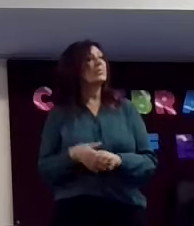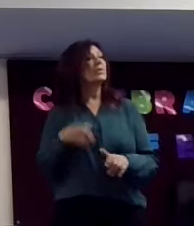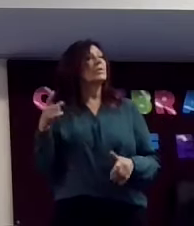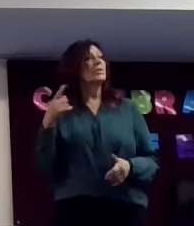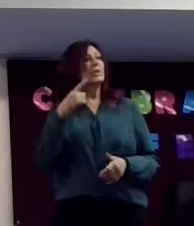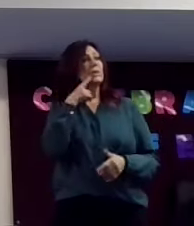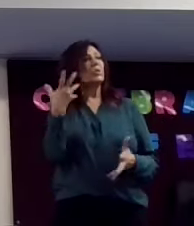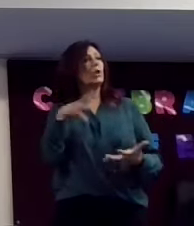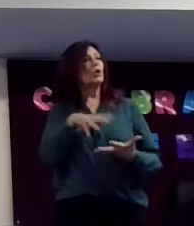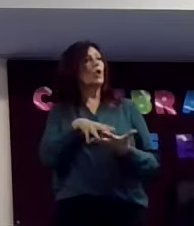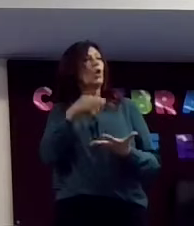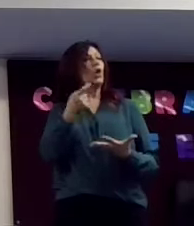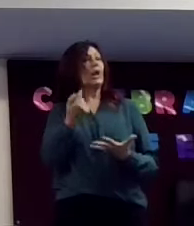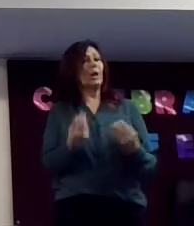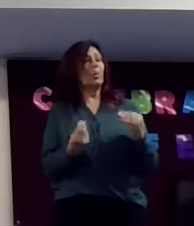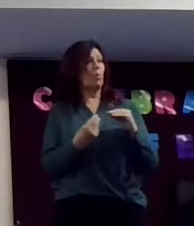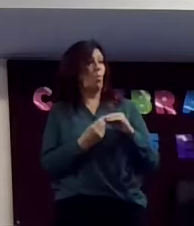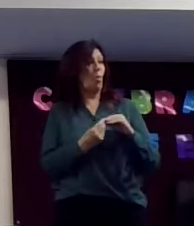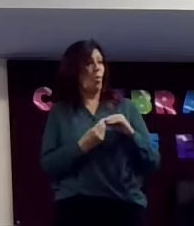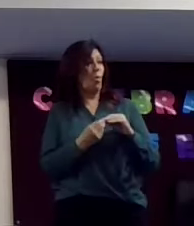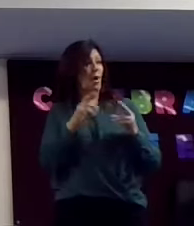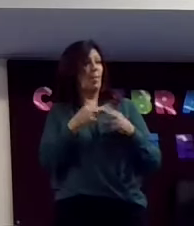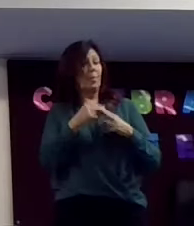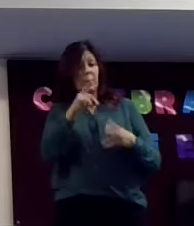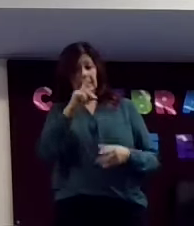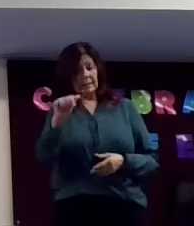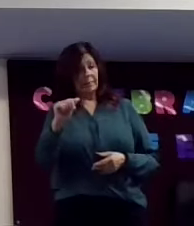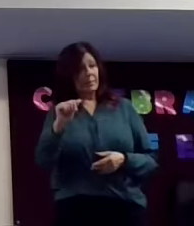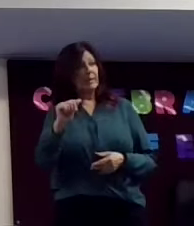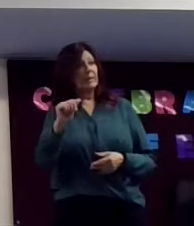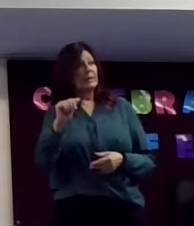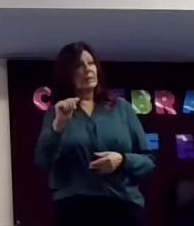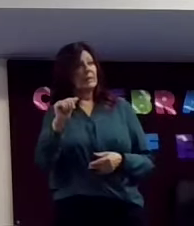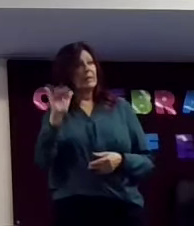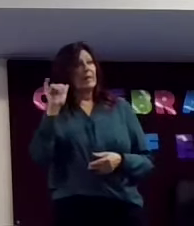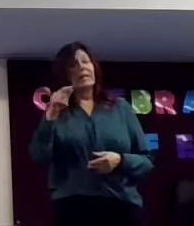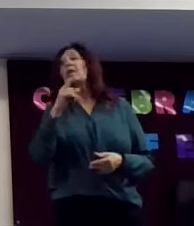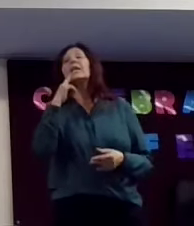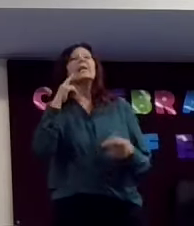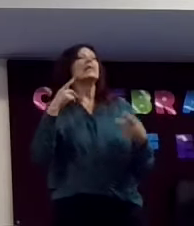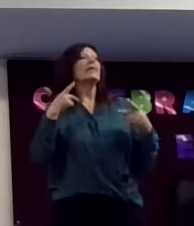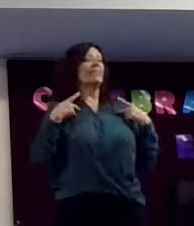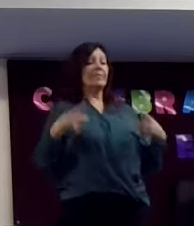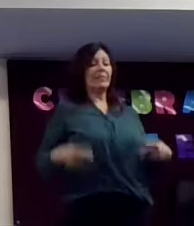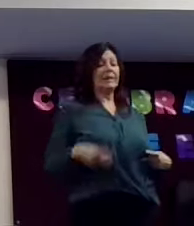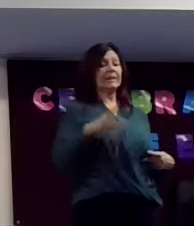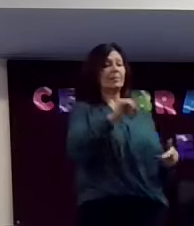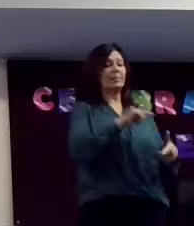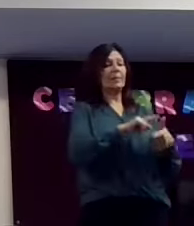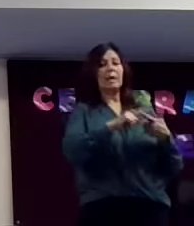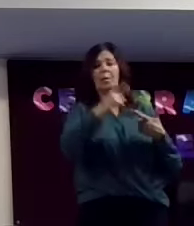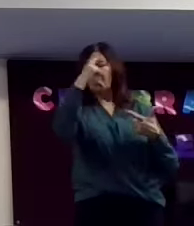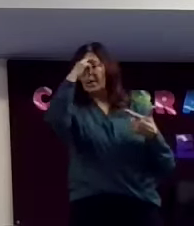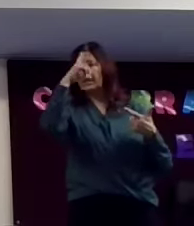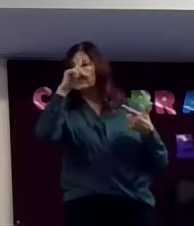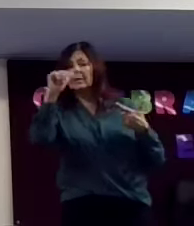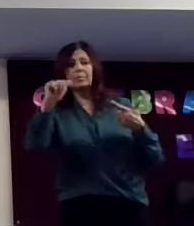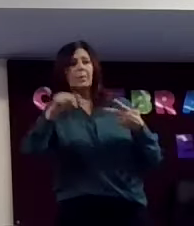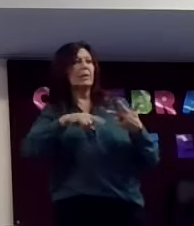you said you wanted to learn a little bit more about disability. Thank you. There's physical disabilities, there's mental disabilities.